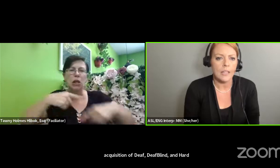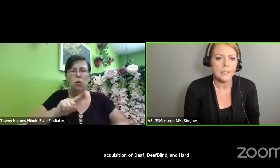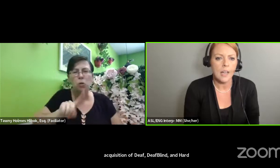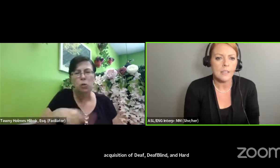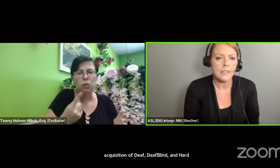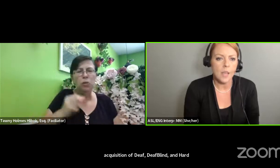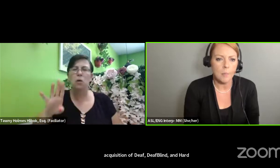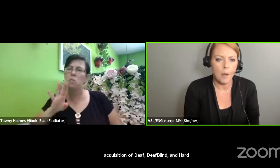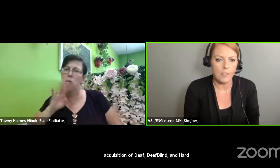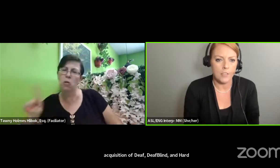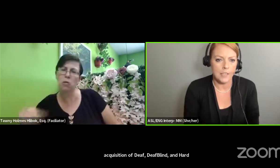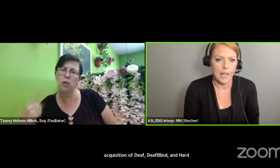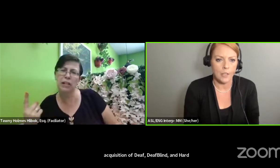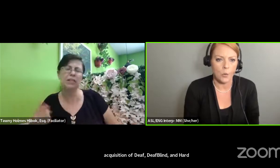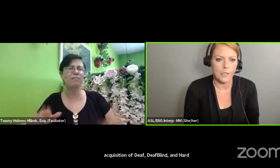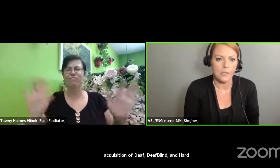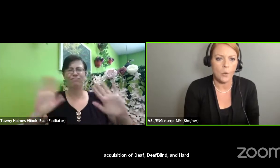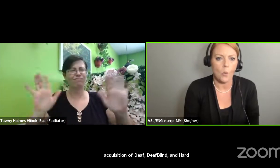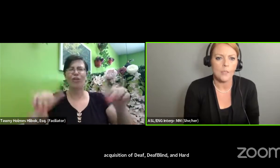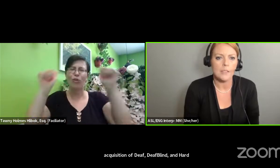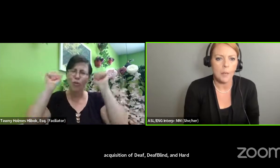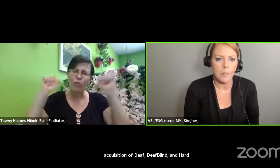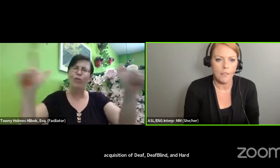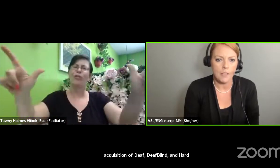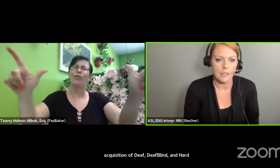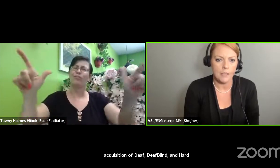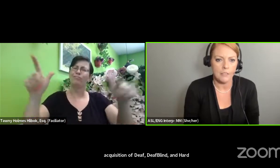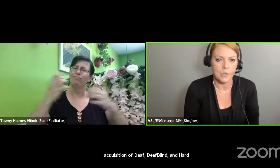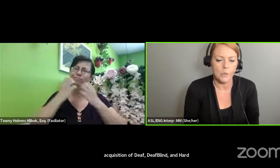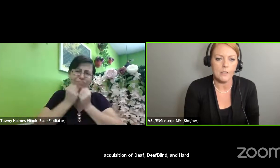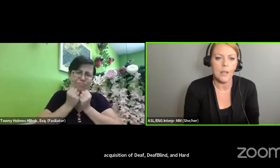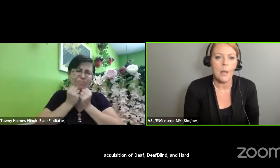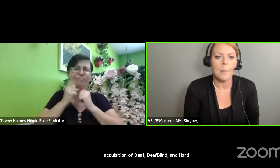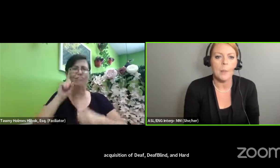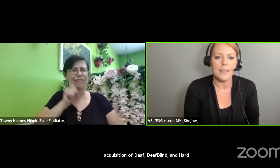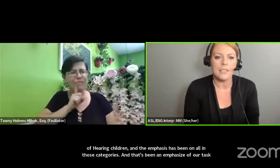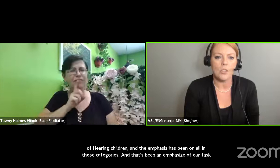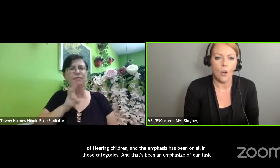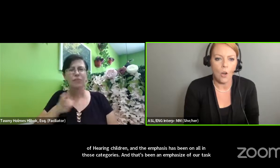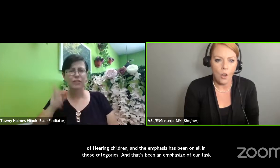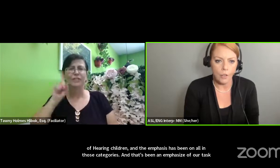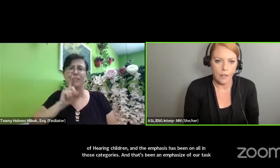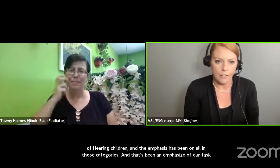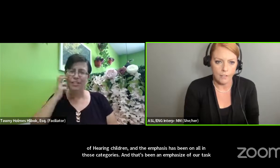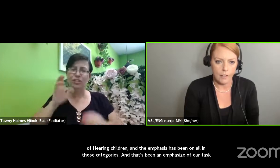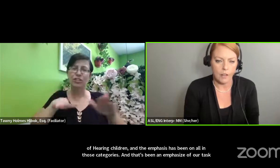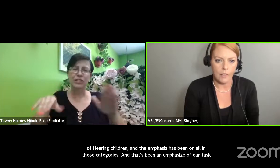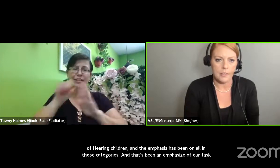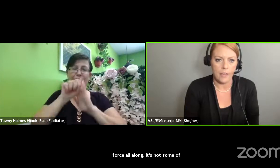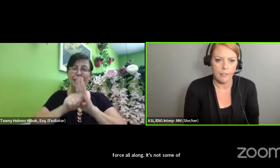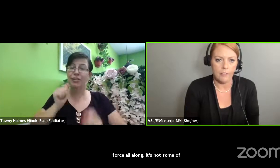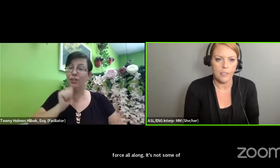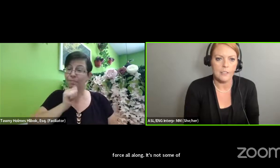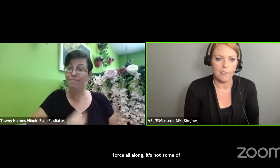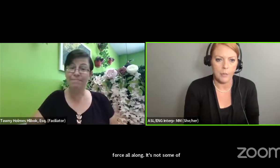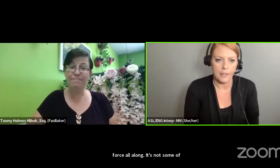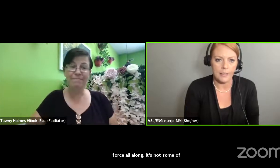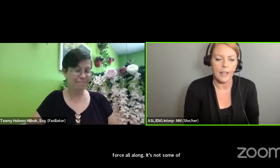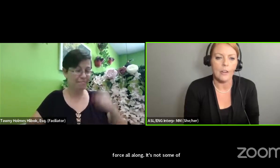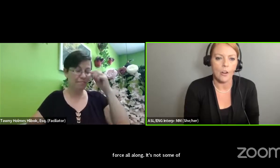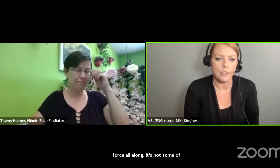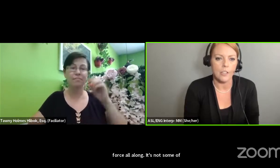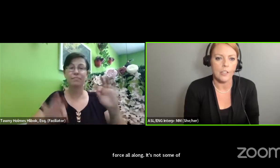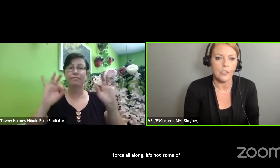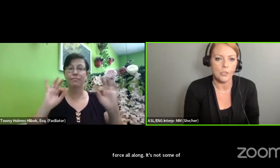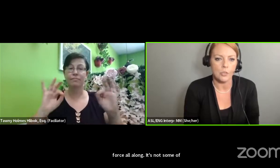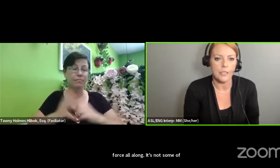along. It's not some of these categories or some of these individuals, but it's all of the deaf, deafblind,